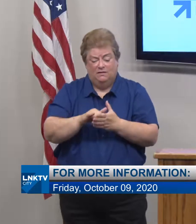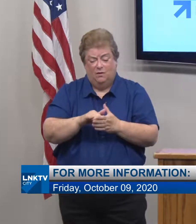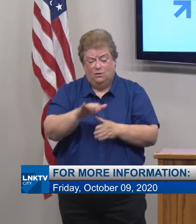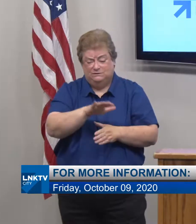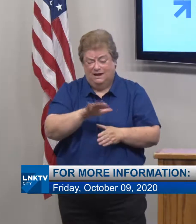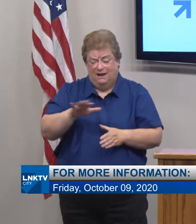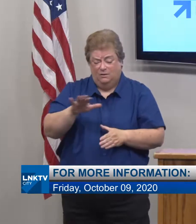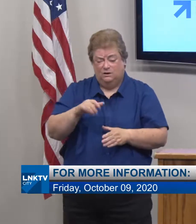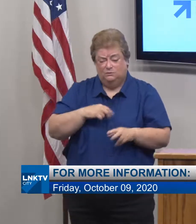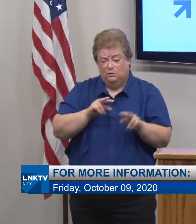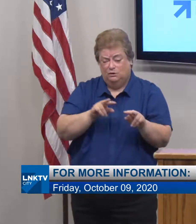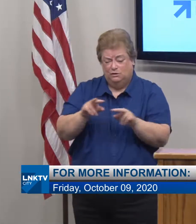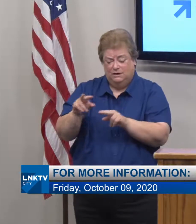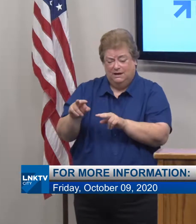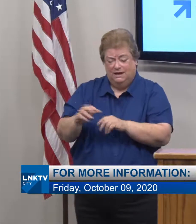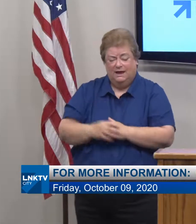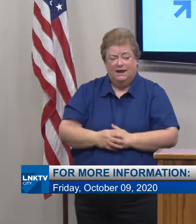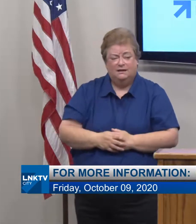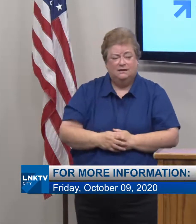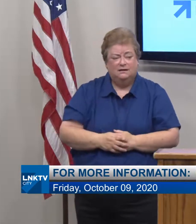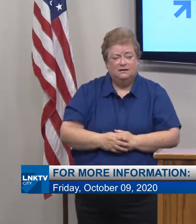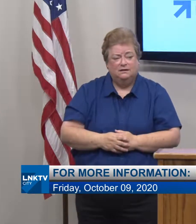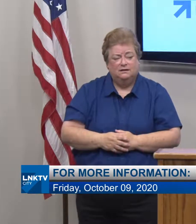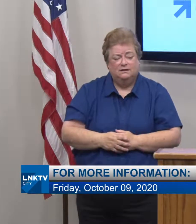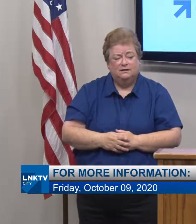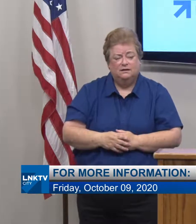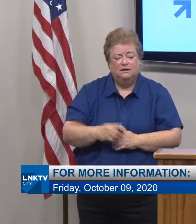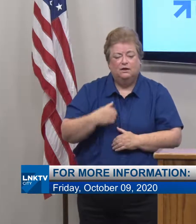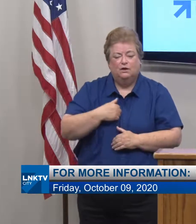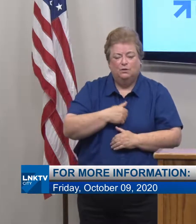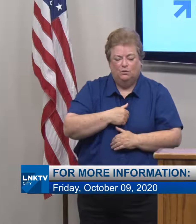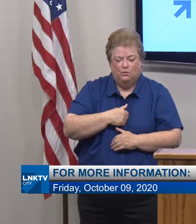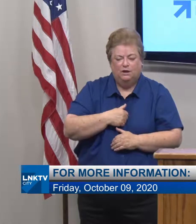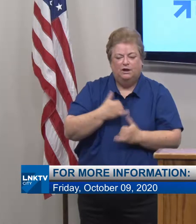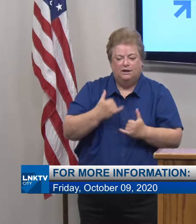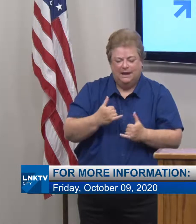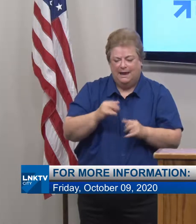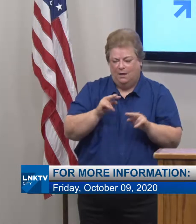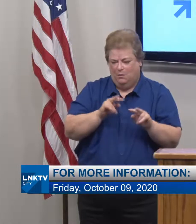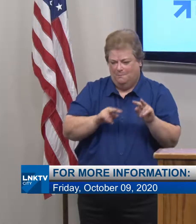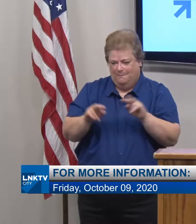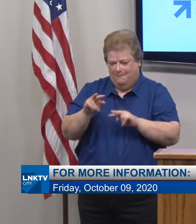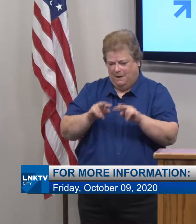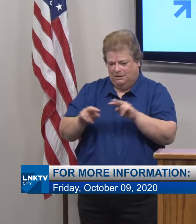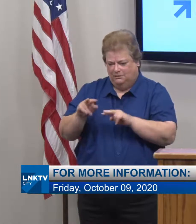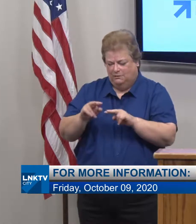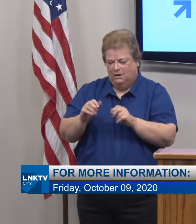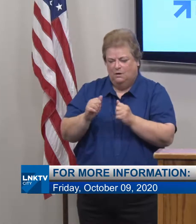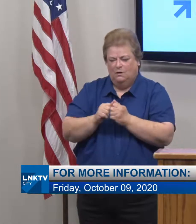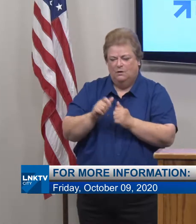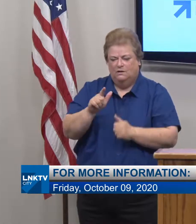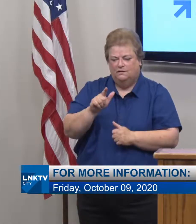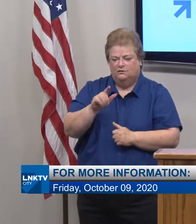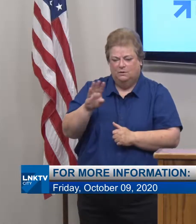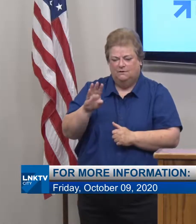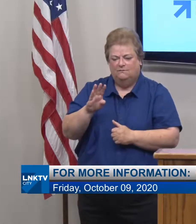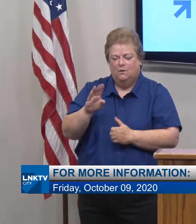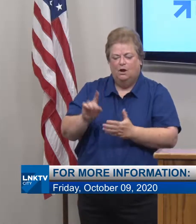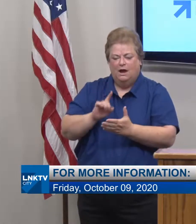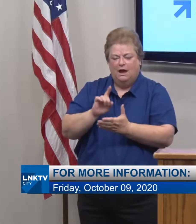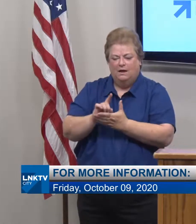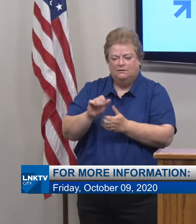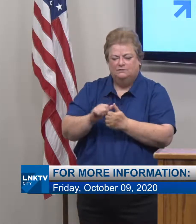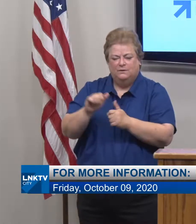We have started our monitoring that goes on with 24 of our private practices,